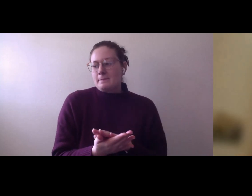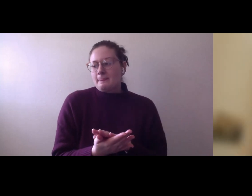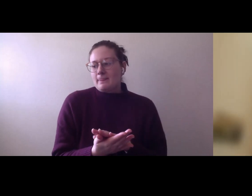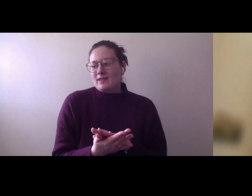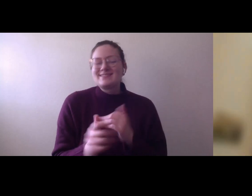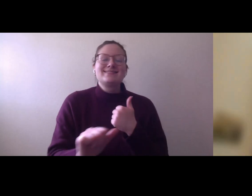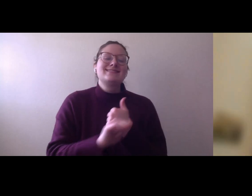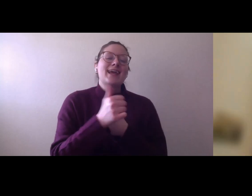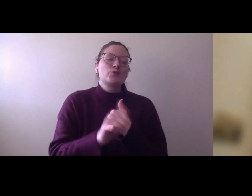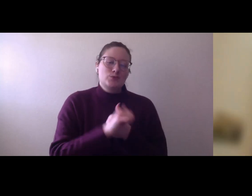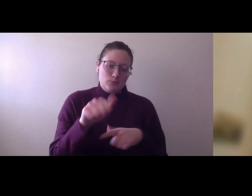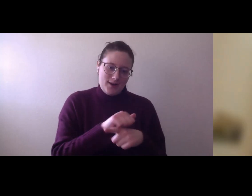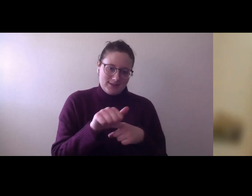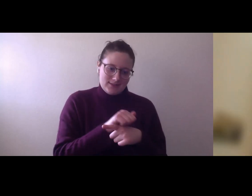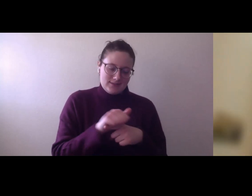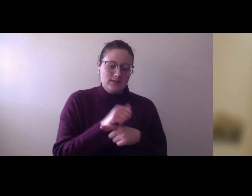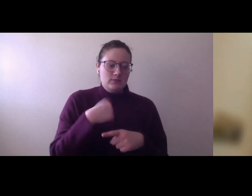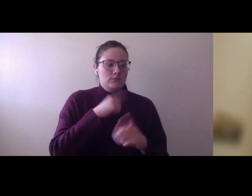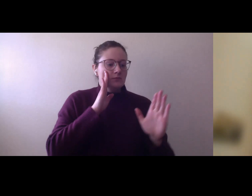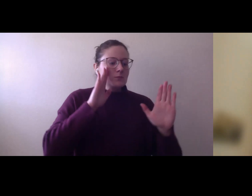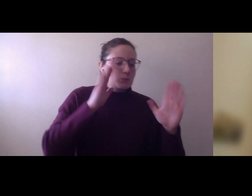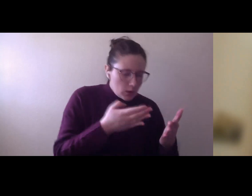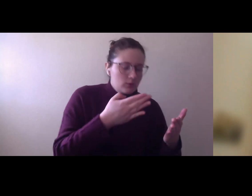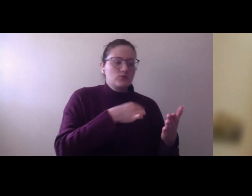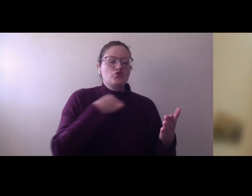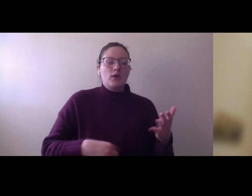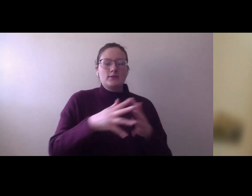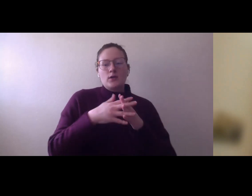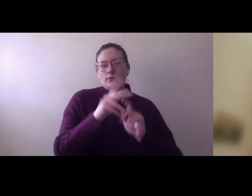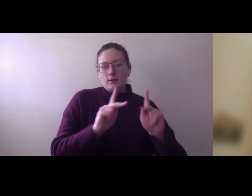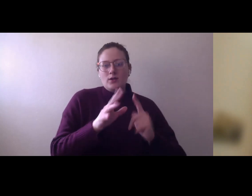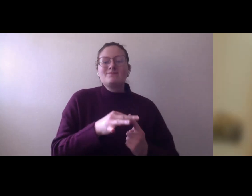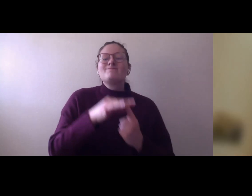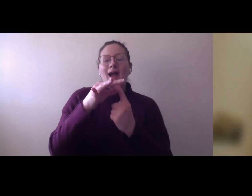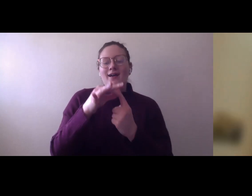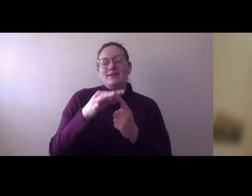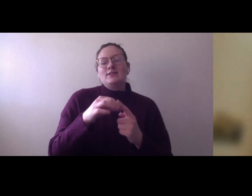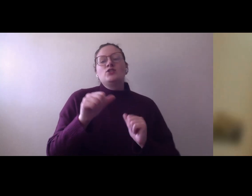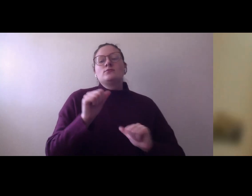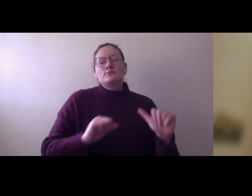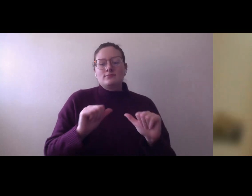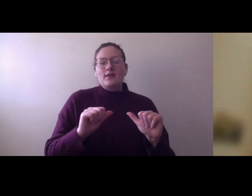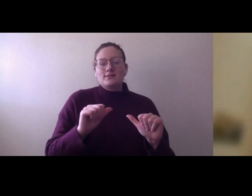dangerous practice, right? Targeting Chinese Americans, especially Chinese American scientists.